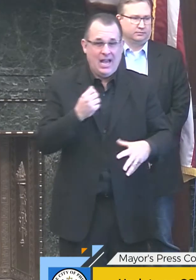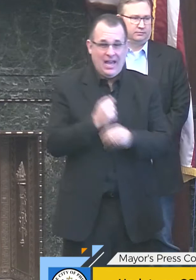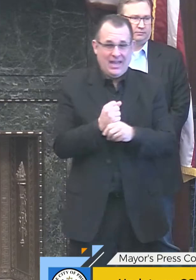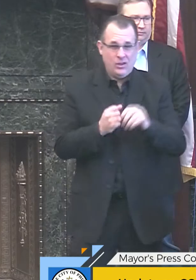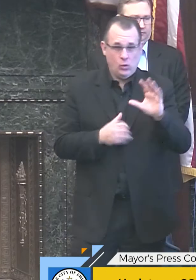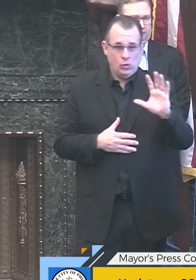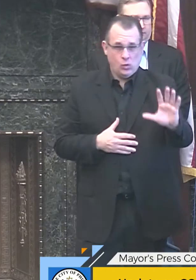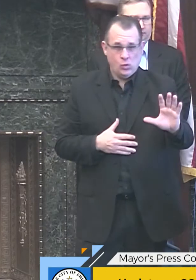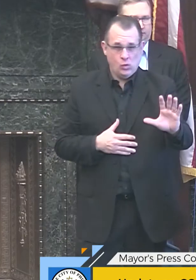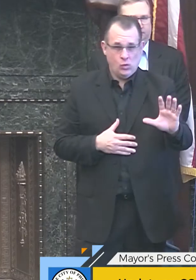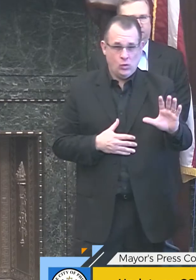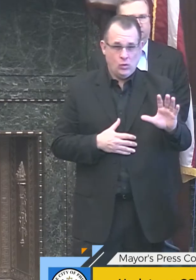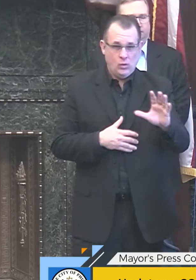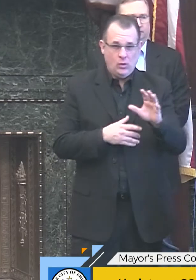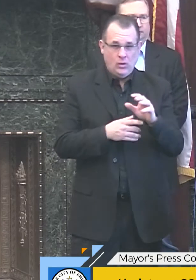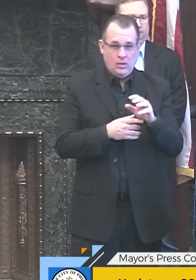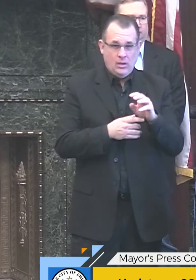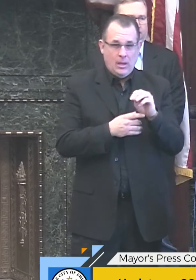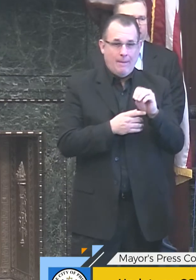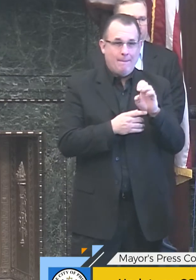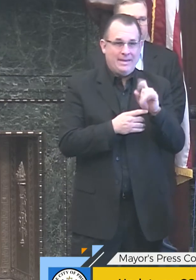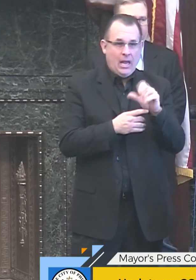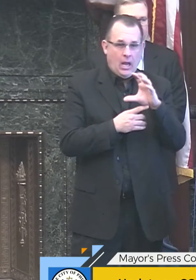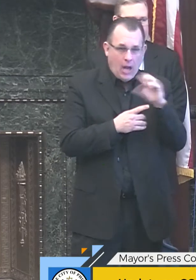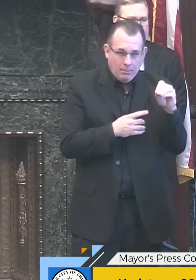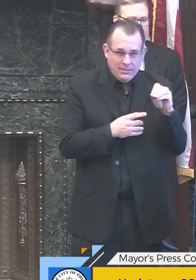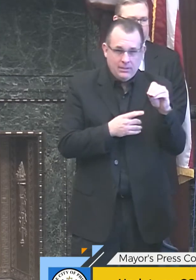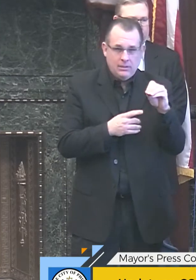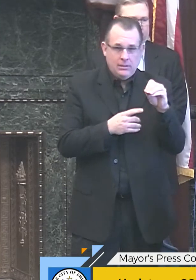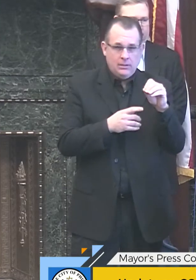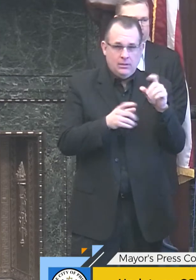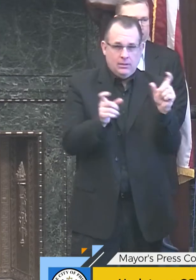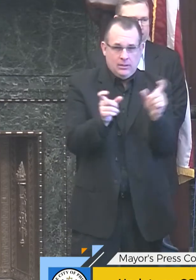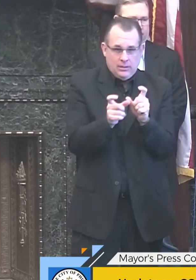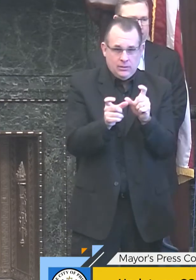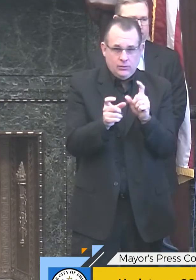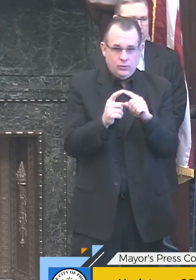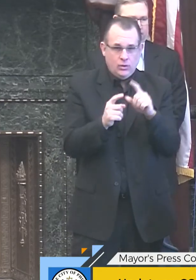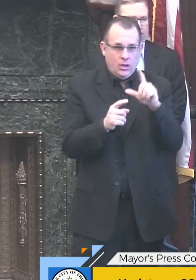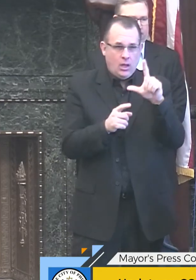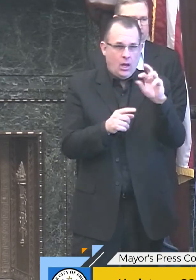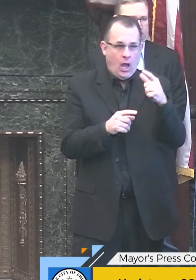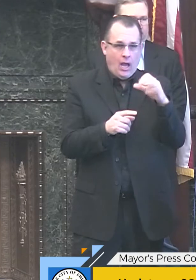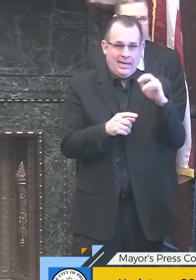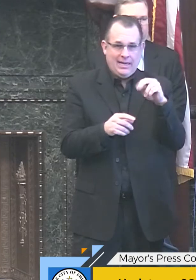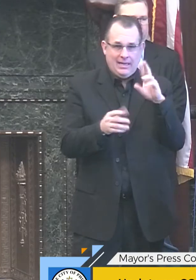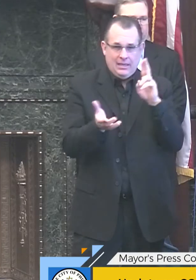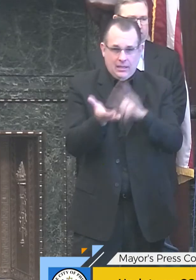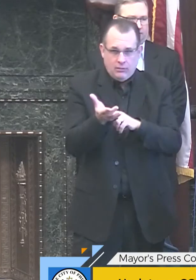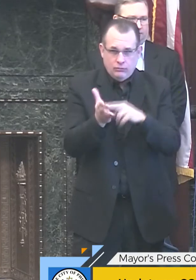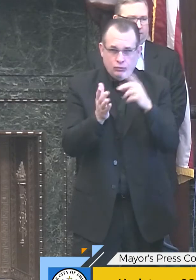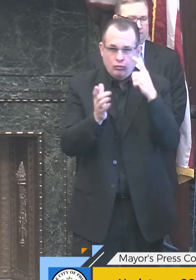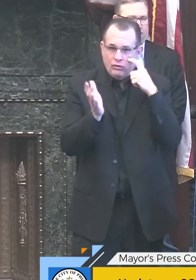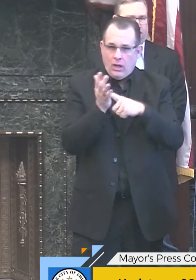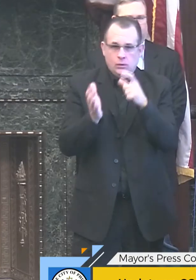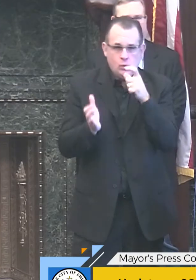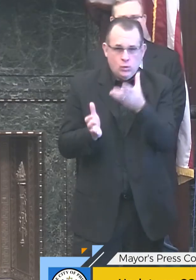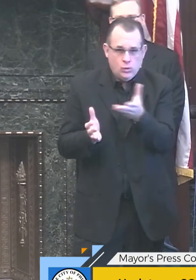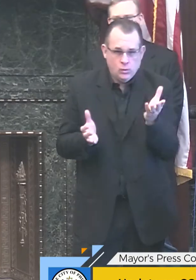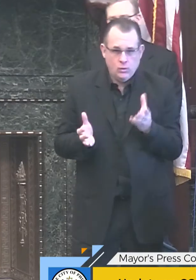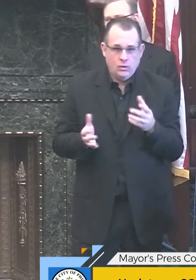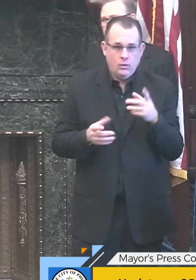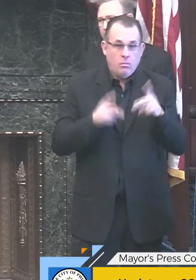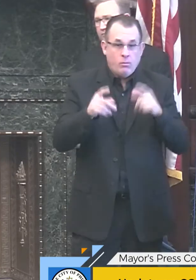media affiliation to your login name so we can recognize you, and others will be removed. All participants will be